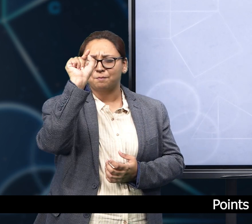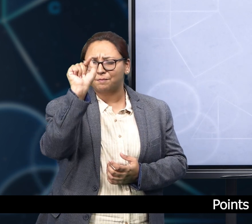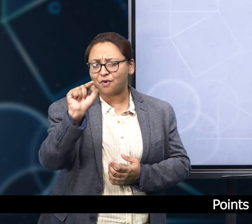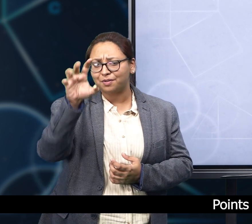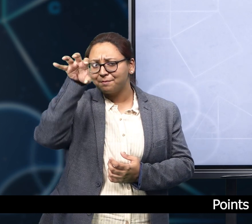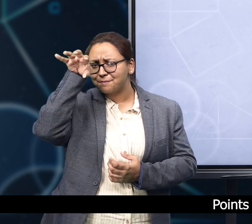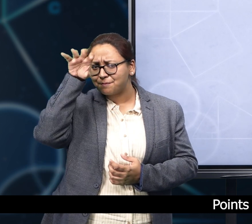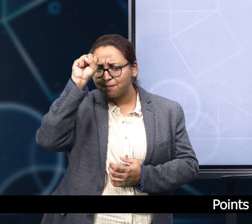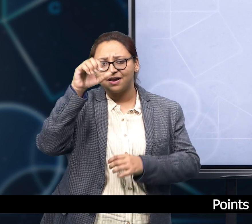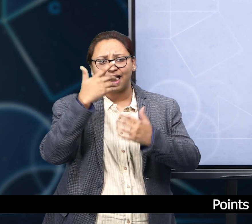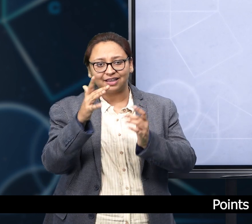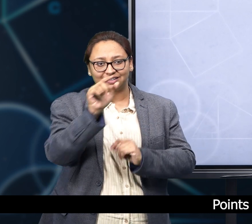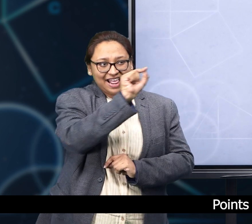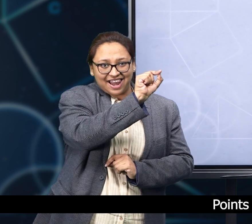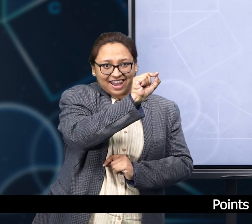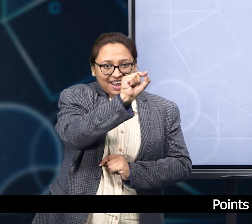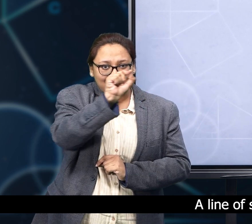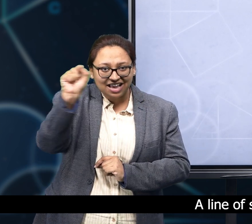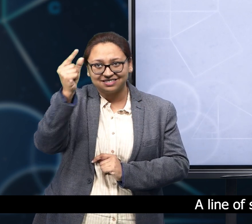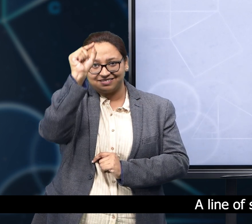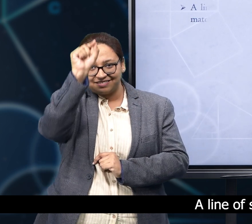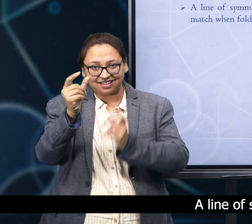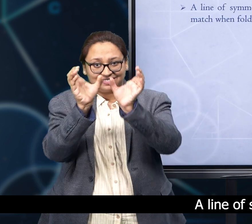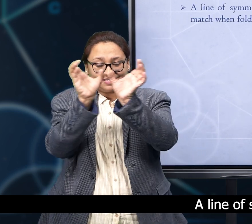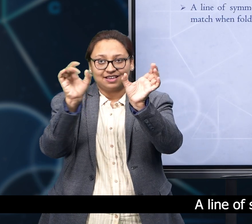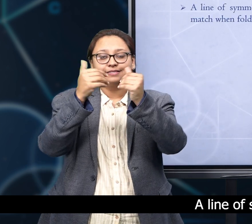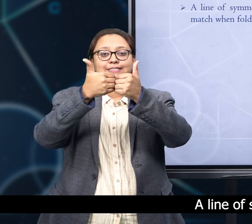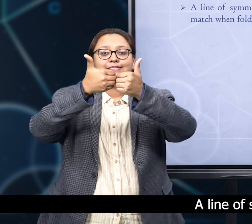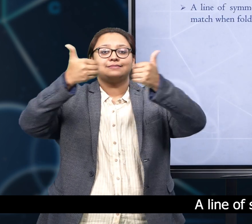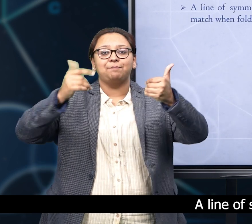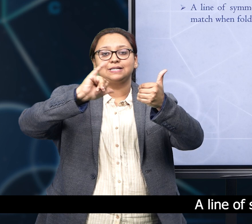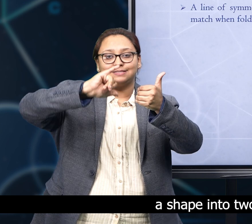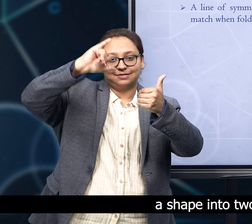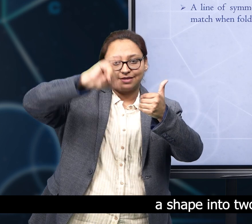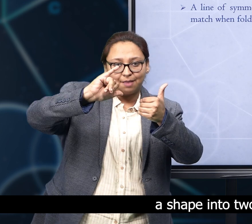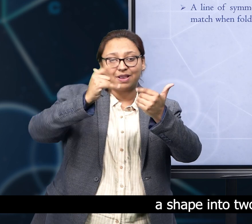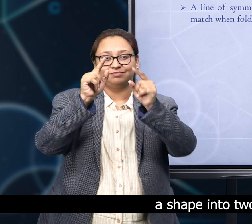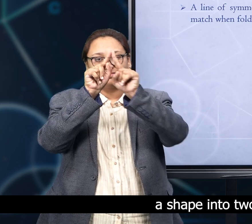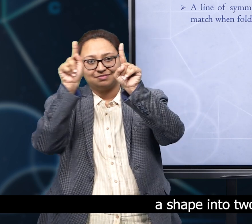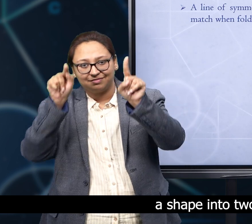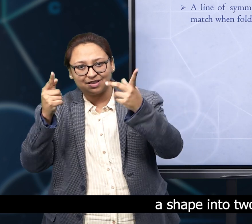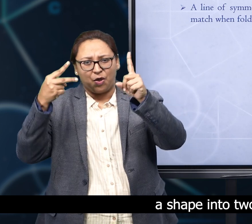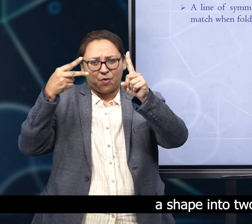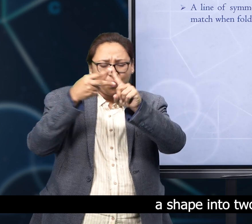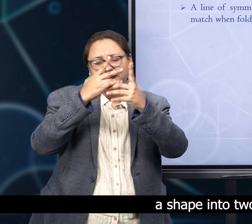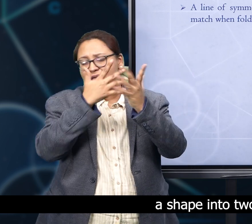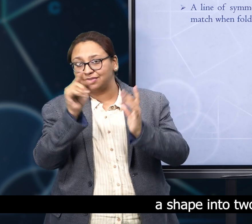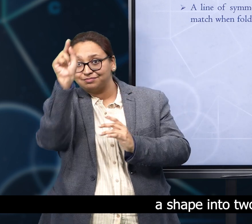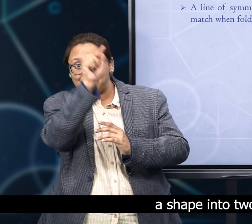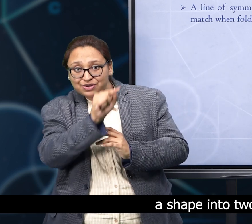Points to remember. A line of symmetry divides a shape into two equal,